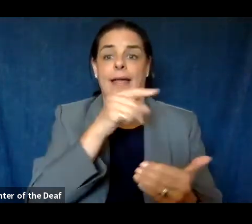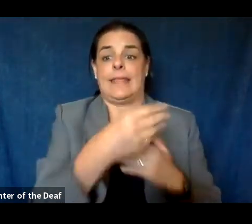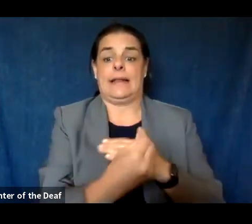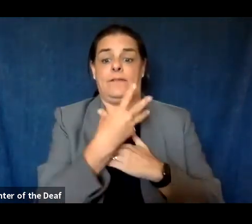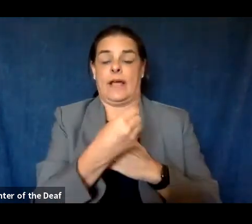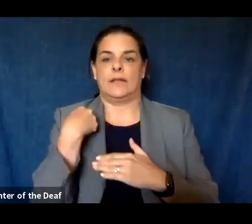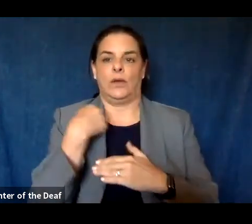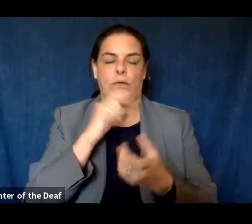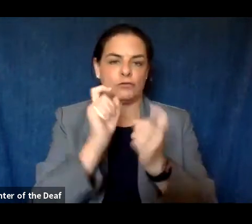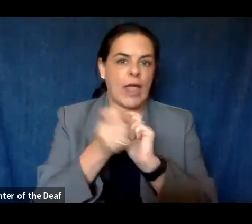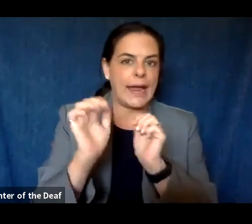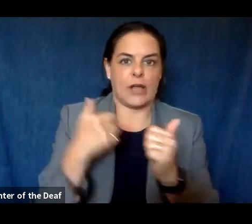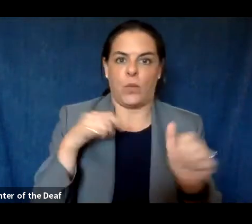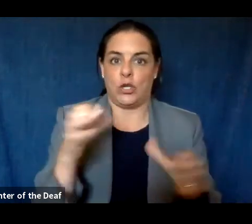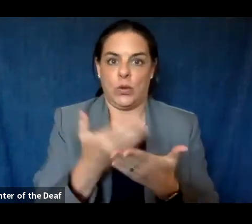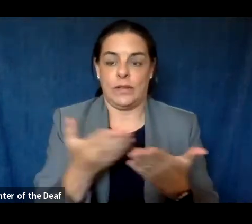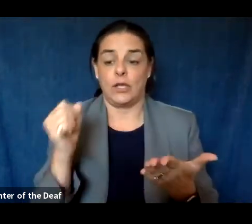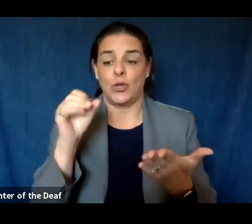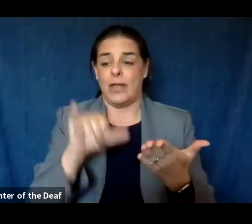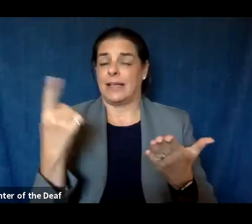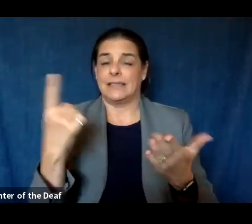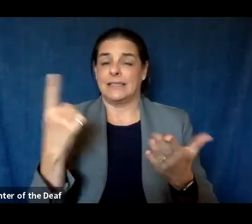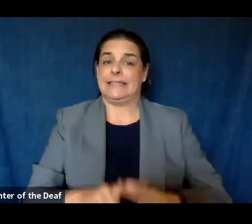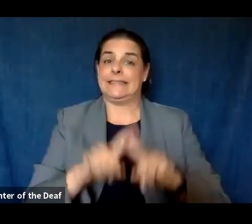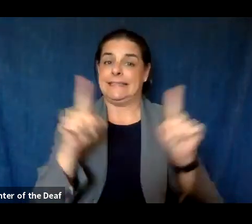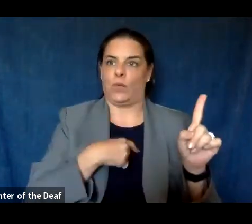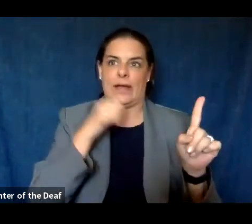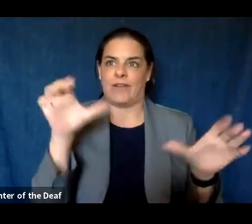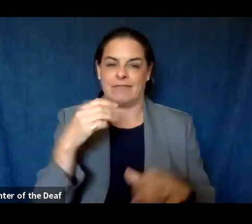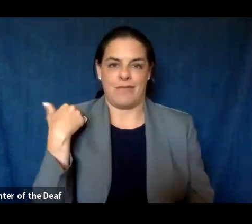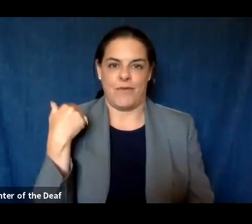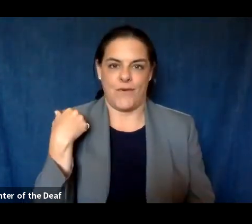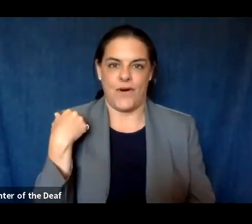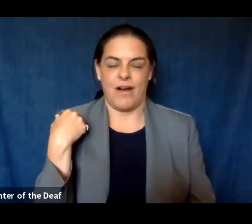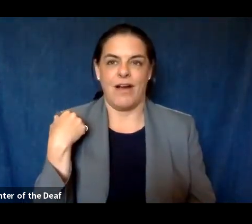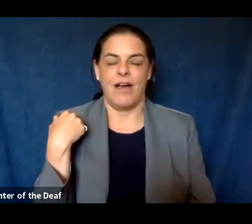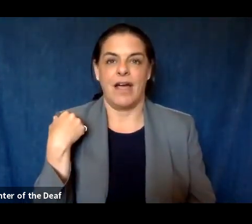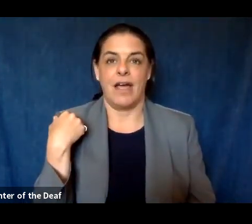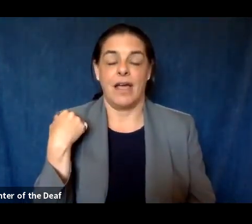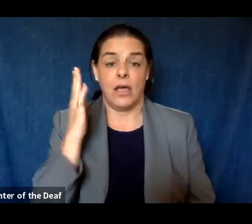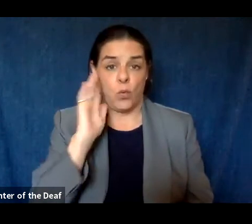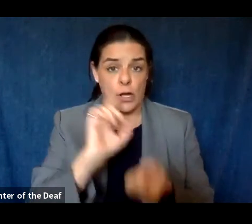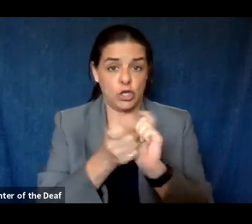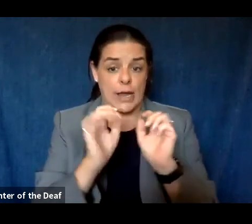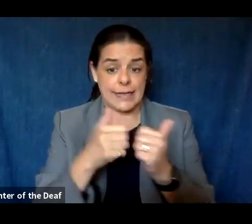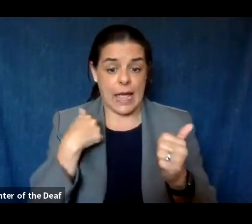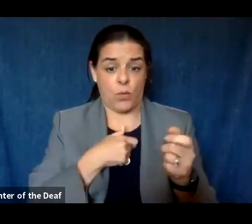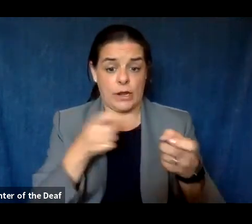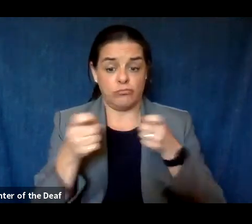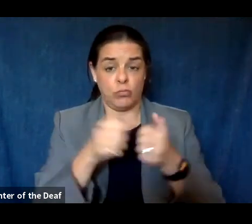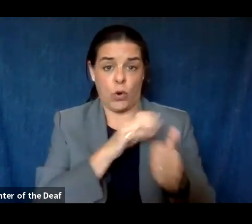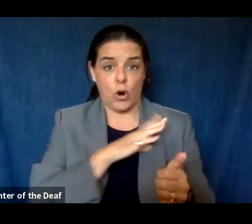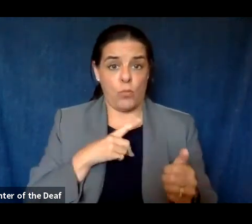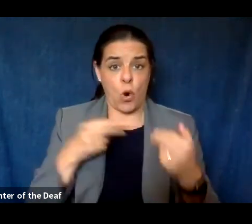and we've changed how we do that. So this is something different that we haven't done in the past. Will it change how we operate with the Board of Health going